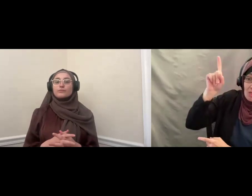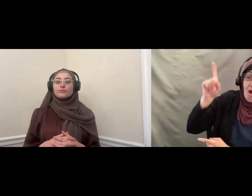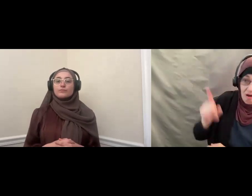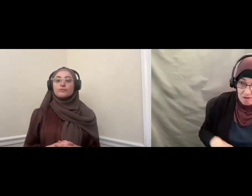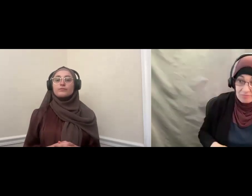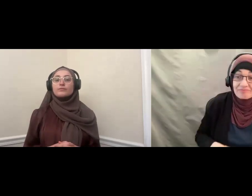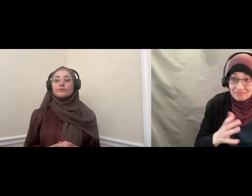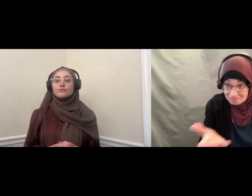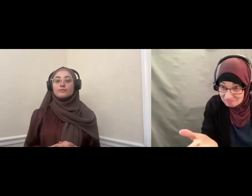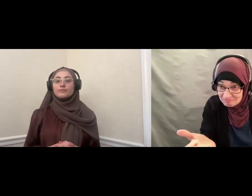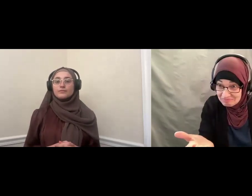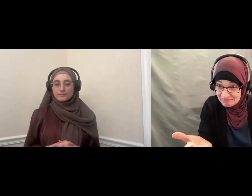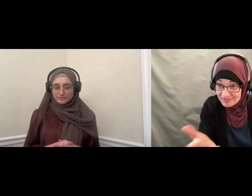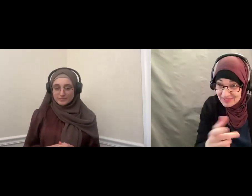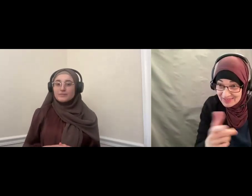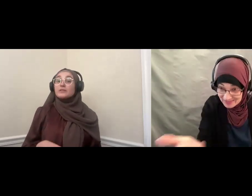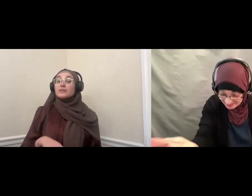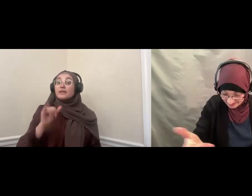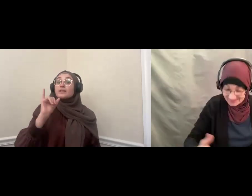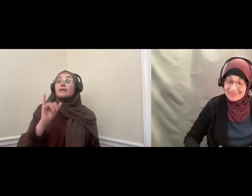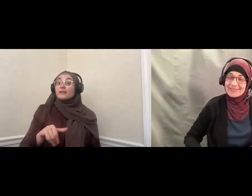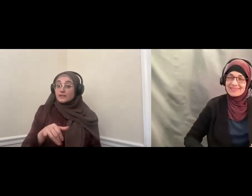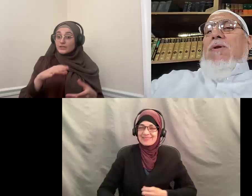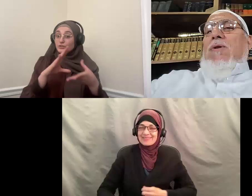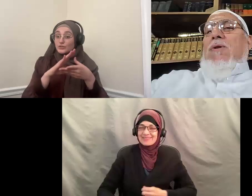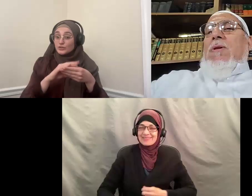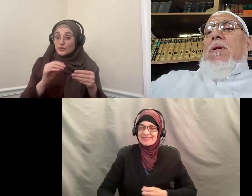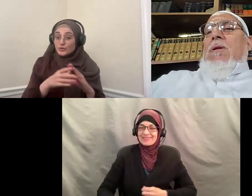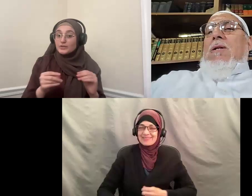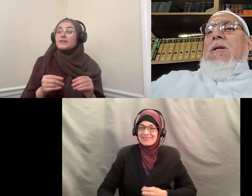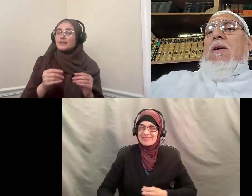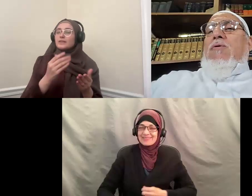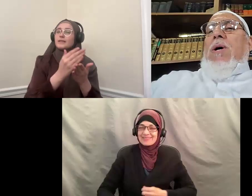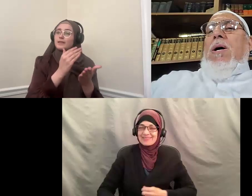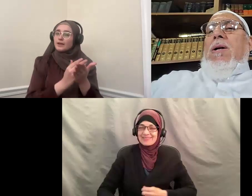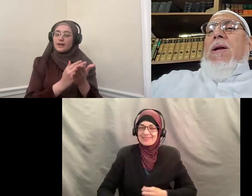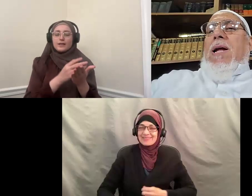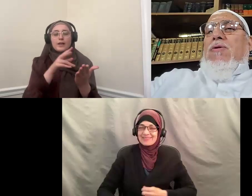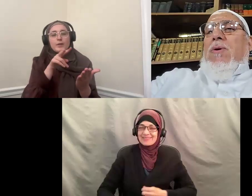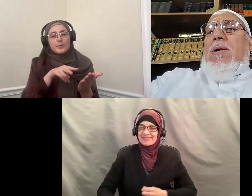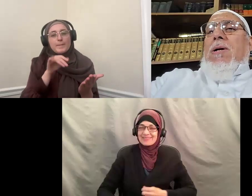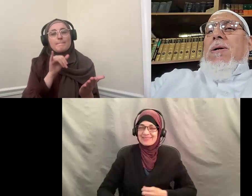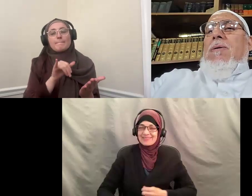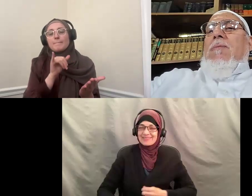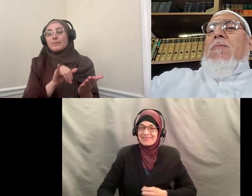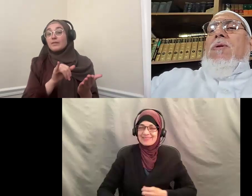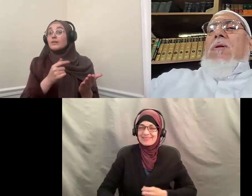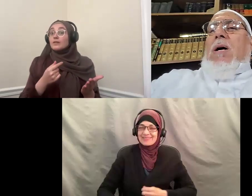So here is the remark that we should take lesson from, that if we are